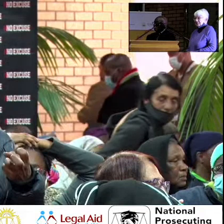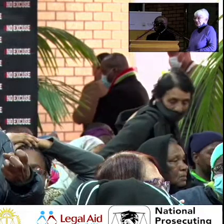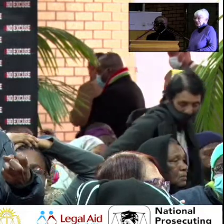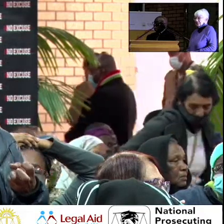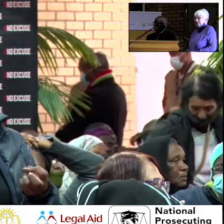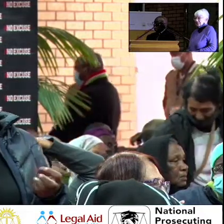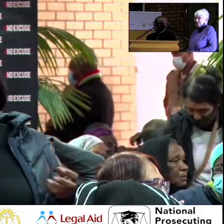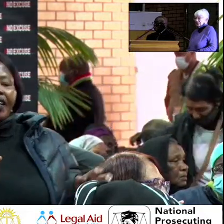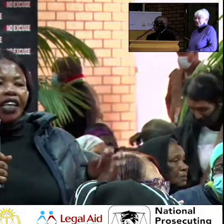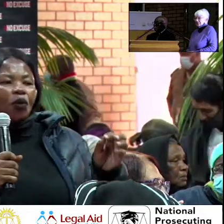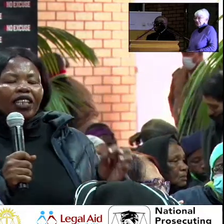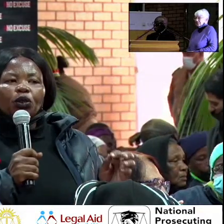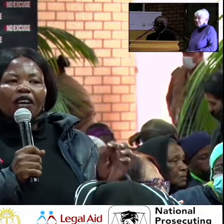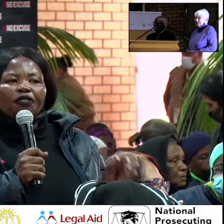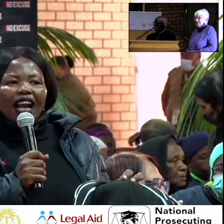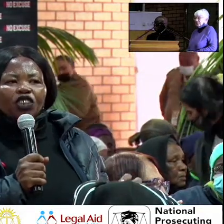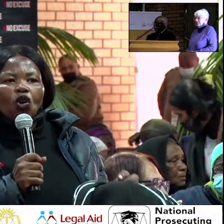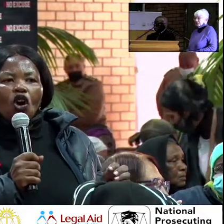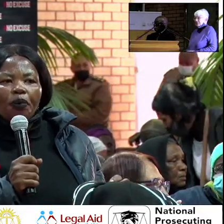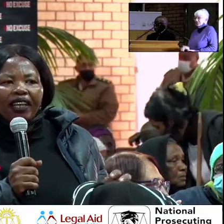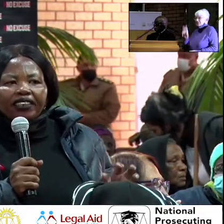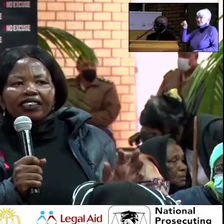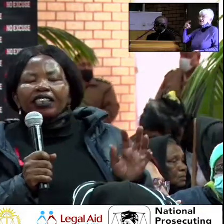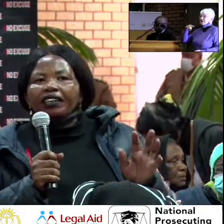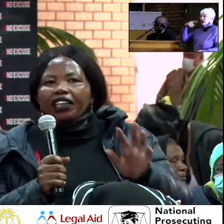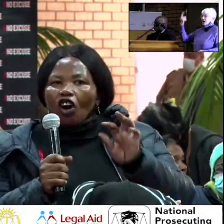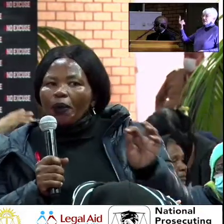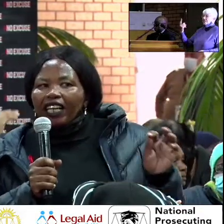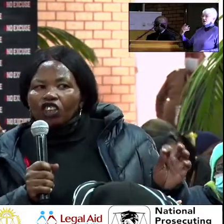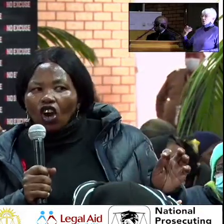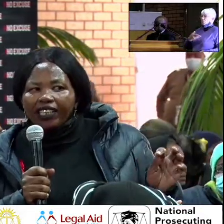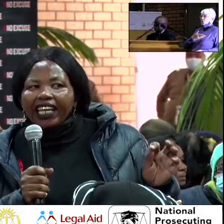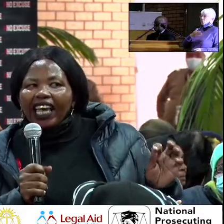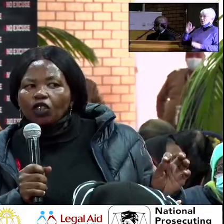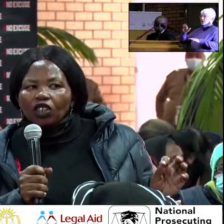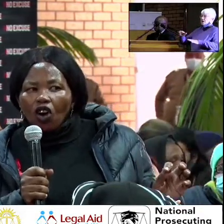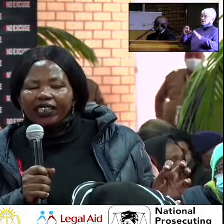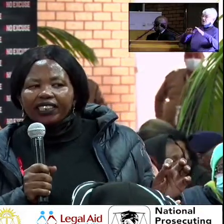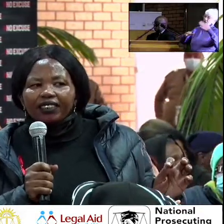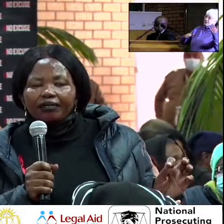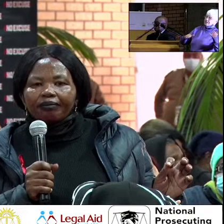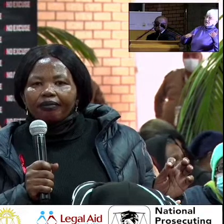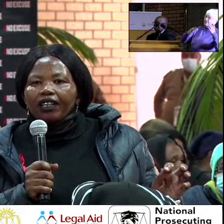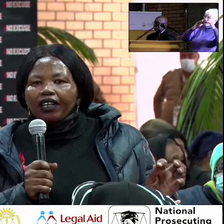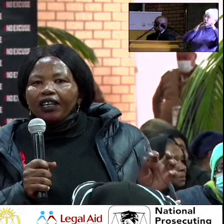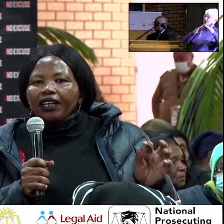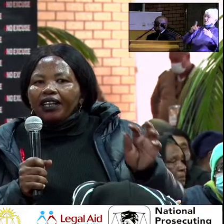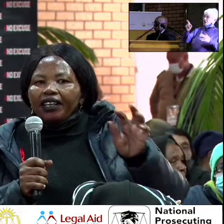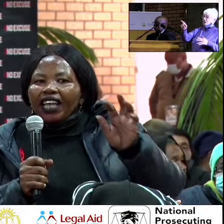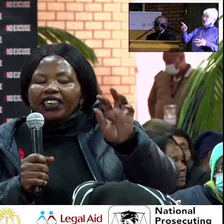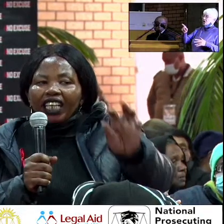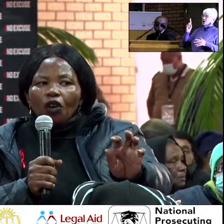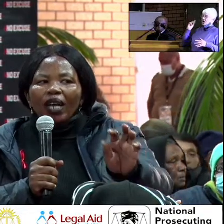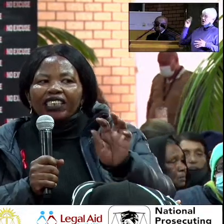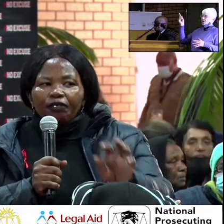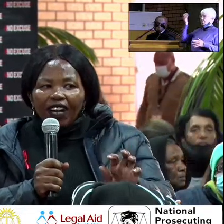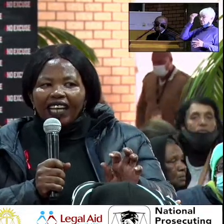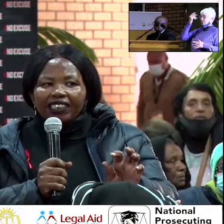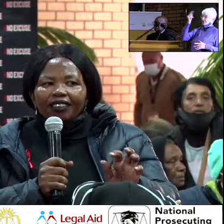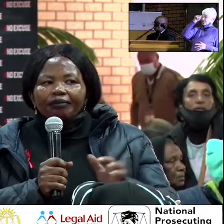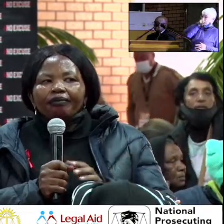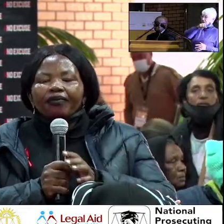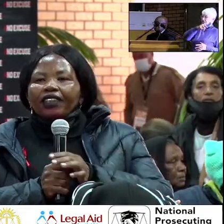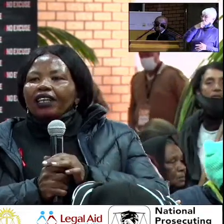knock. He went to the front to open. He opened the door, the gate was locked. The 3 was in